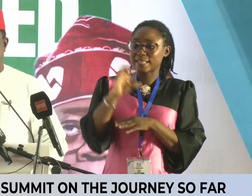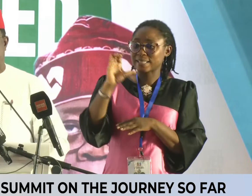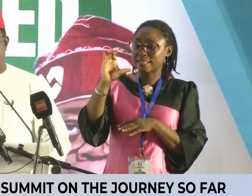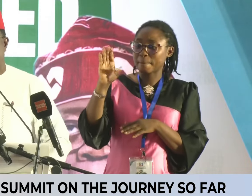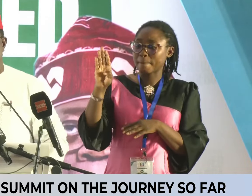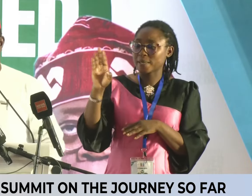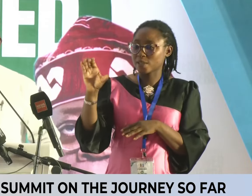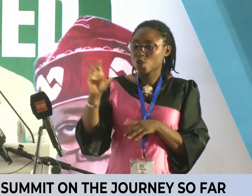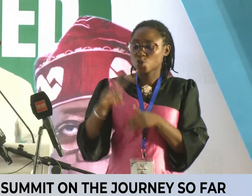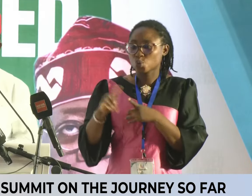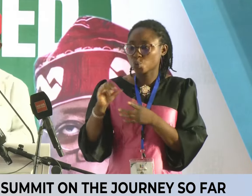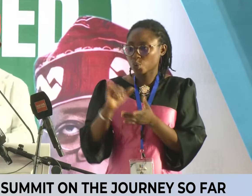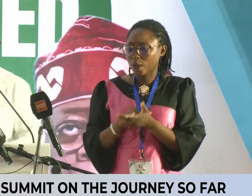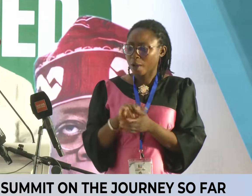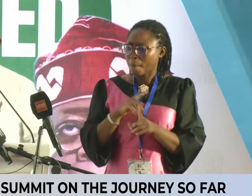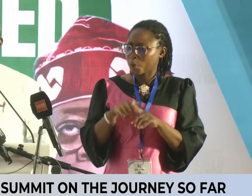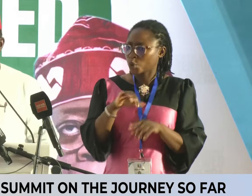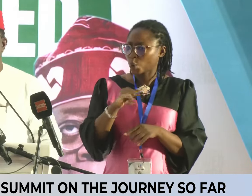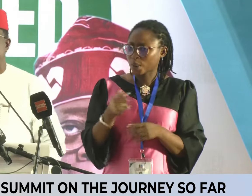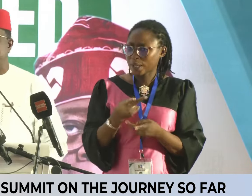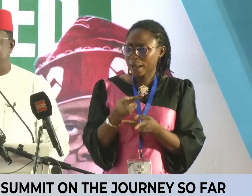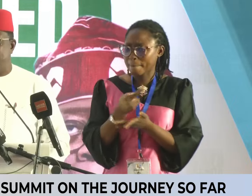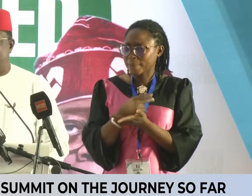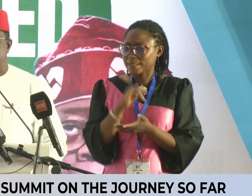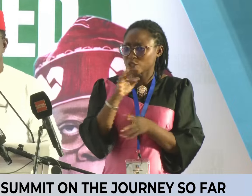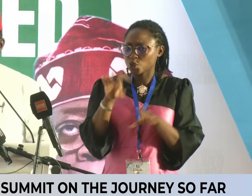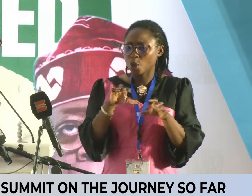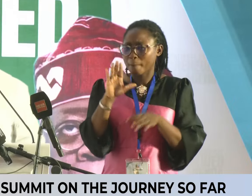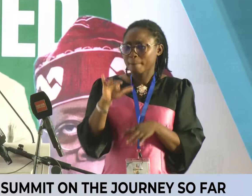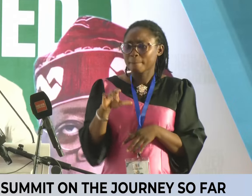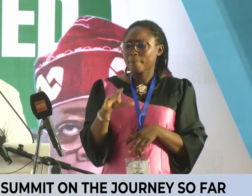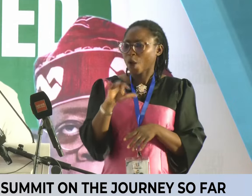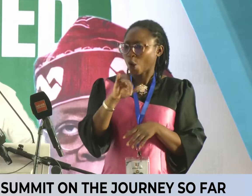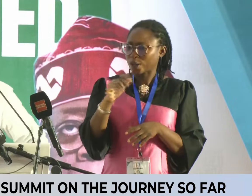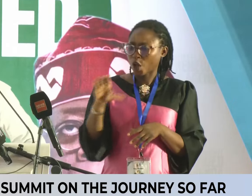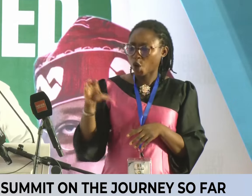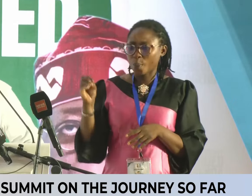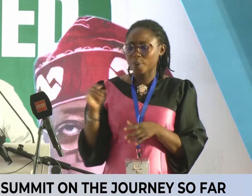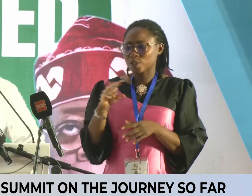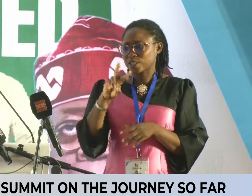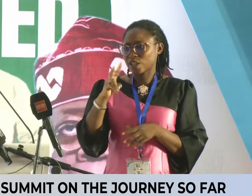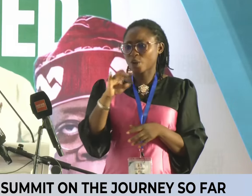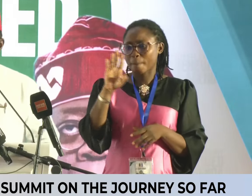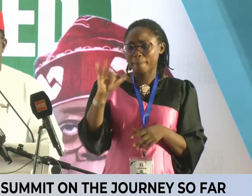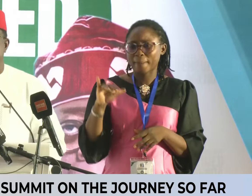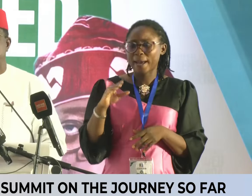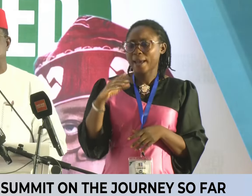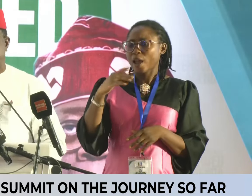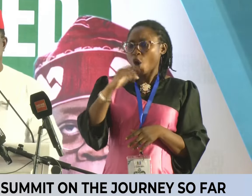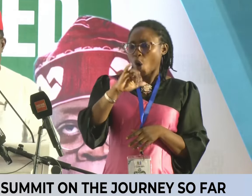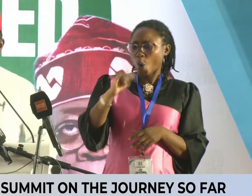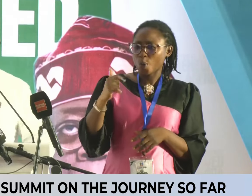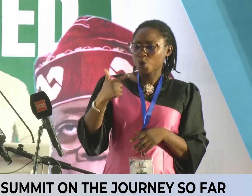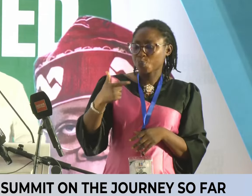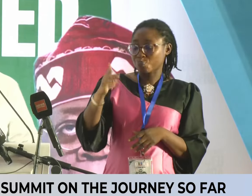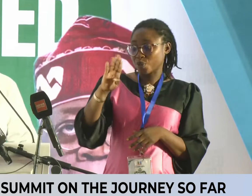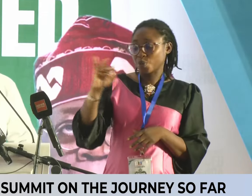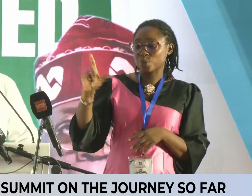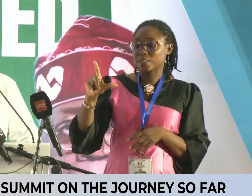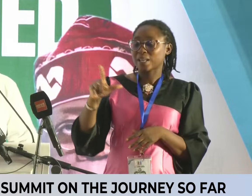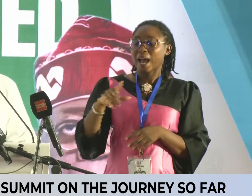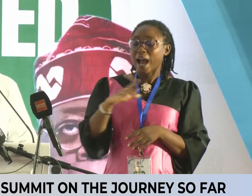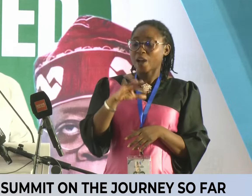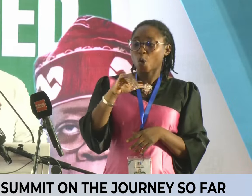that section. But the other section is being done by Levant. And the second section is done by Guild. And the third section is done